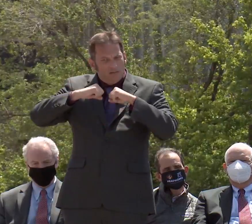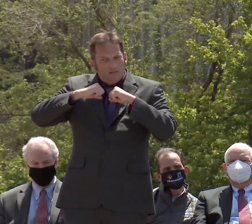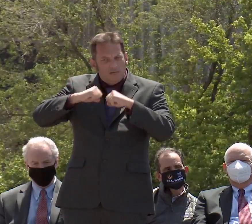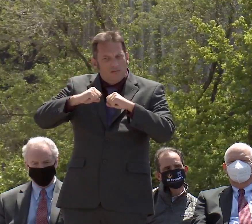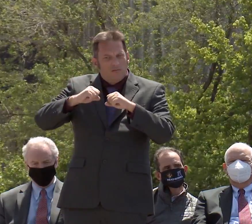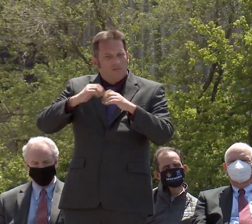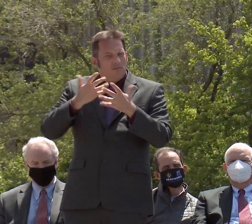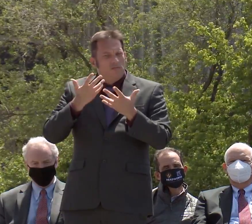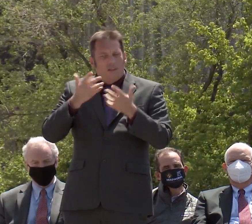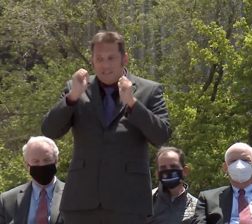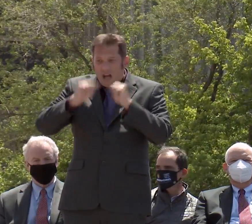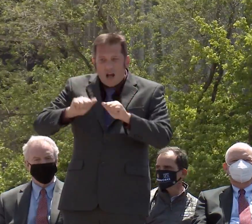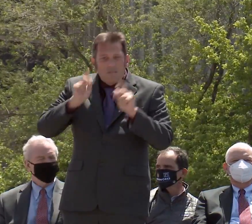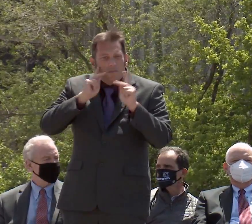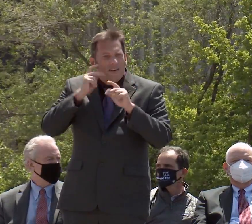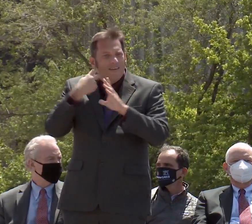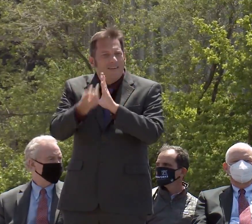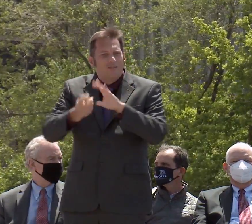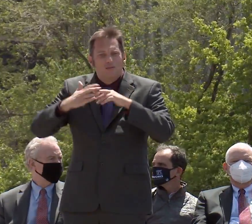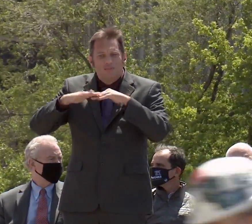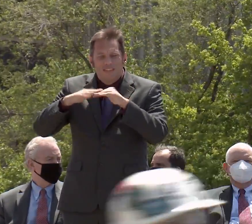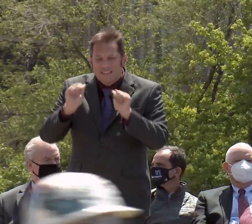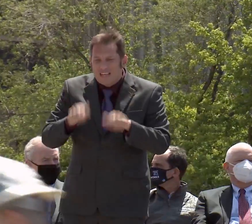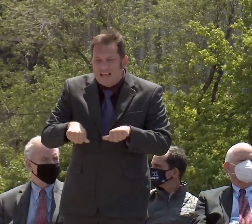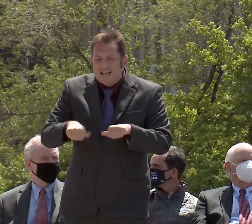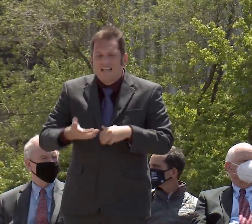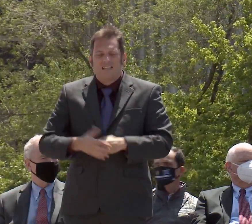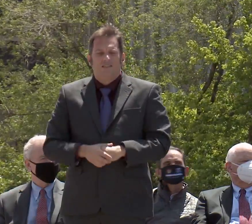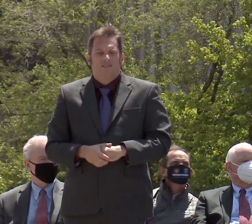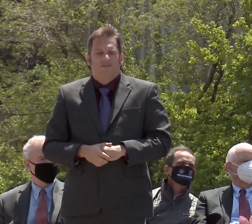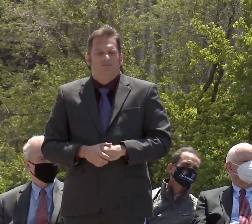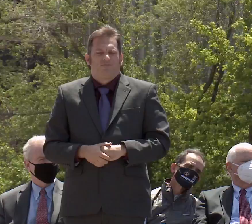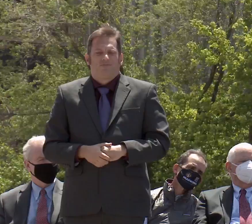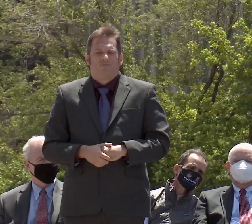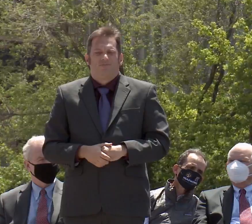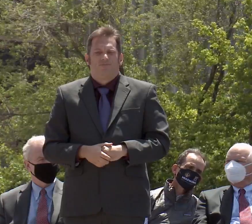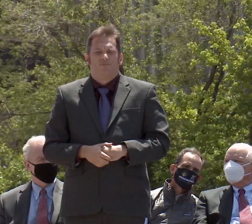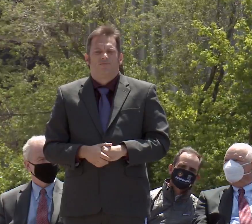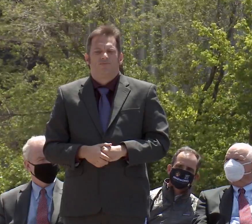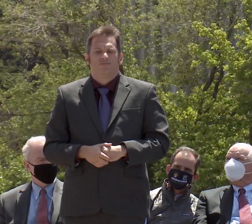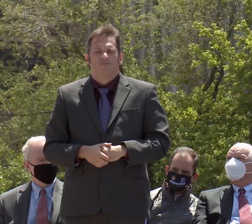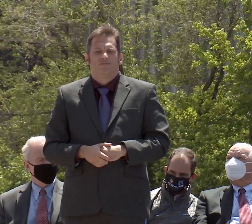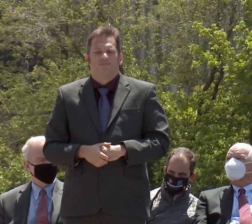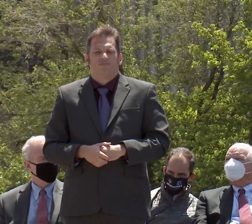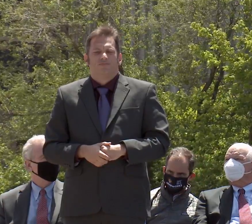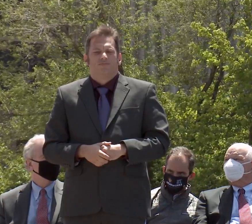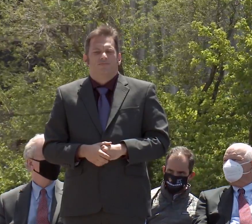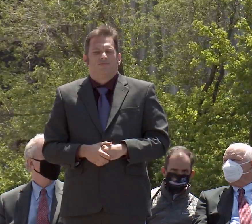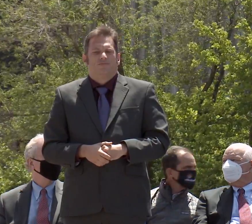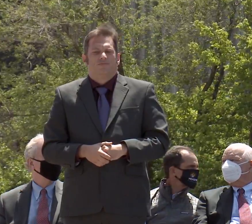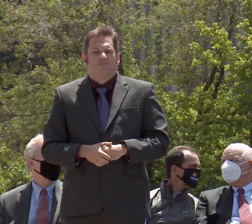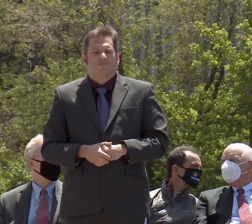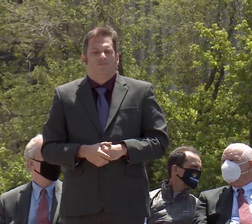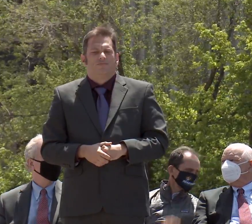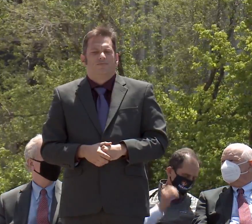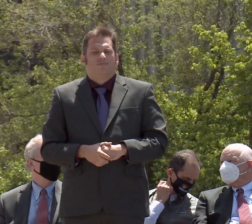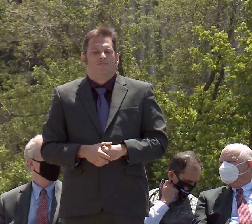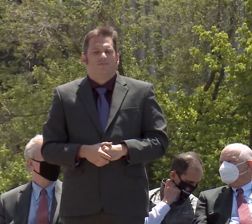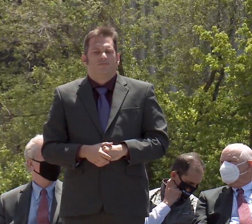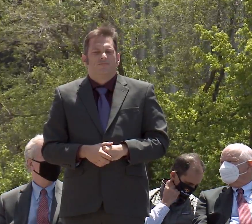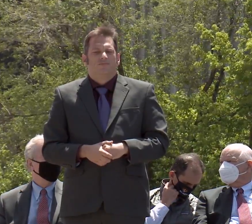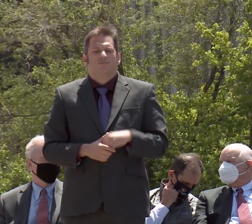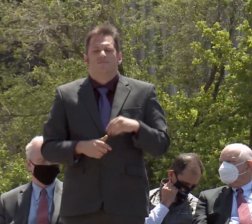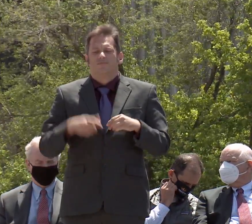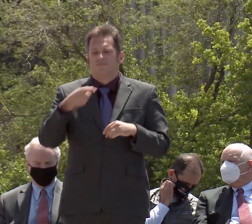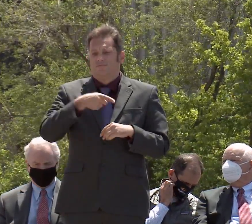general contractors on this project, Clark Construction and Ullman Schutte, and WSP, who helped with construction